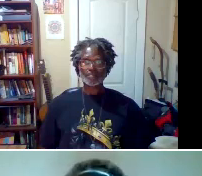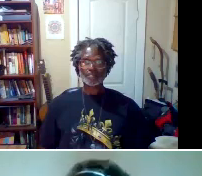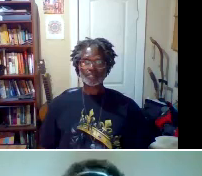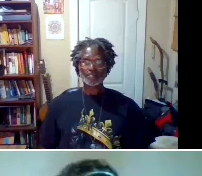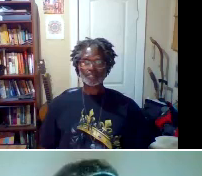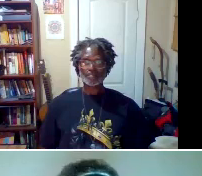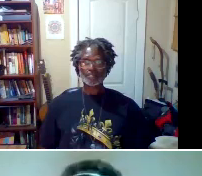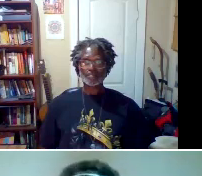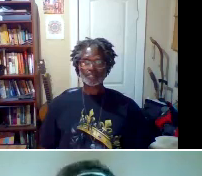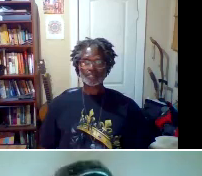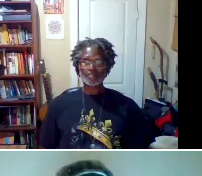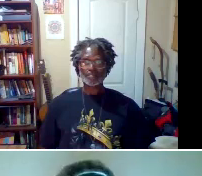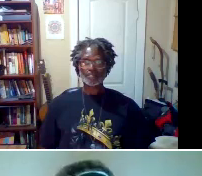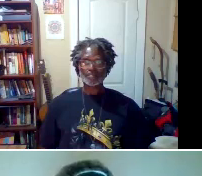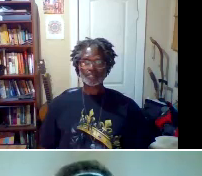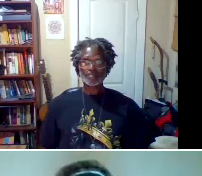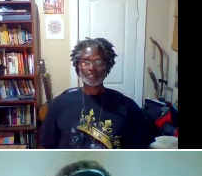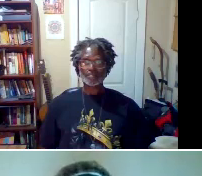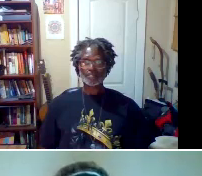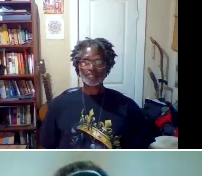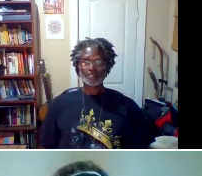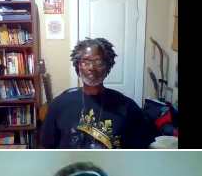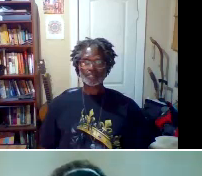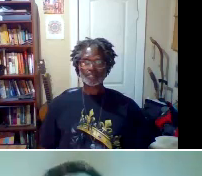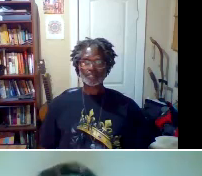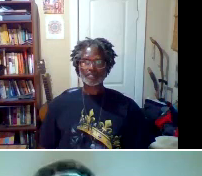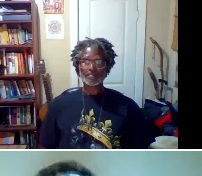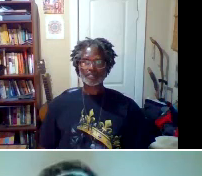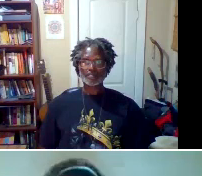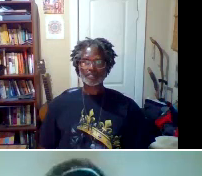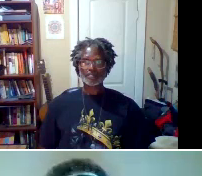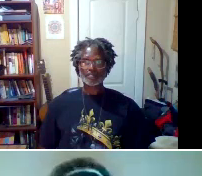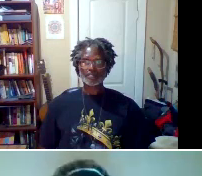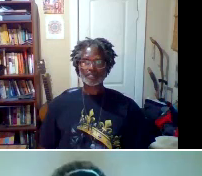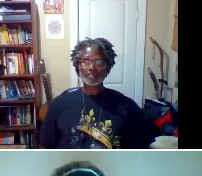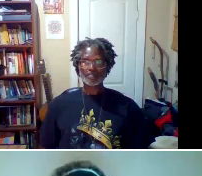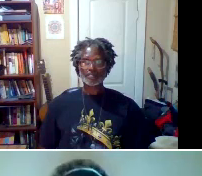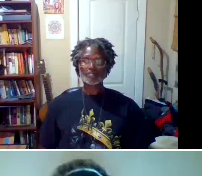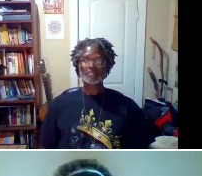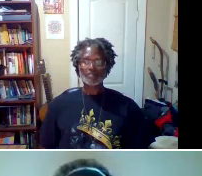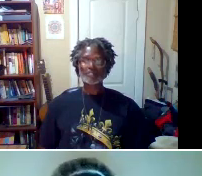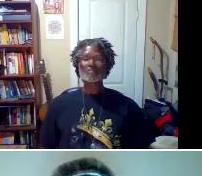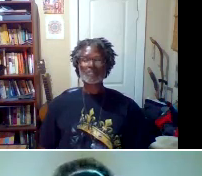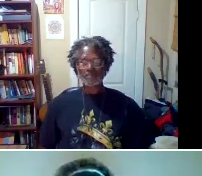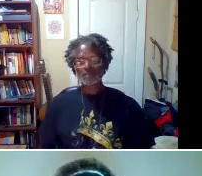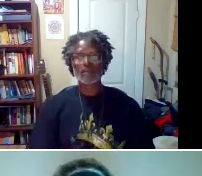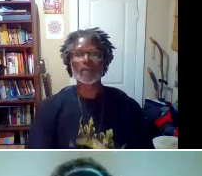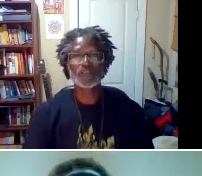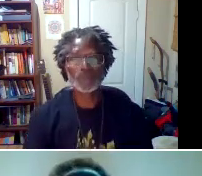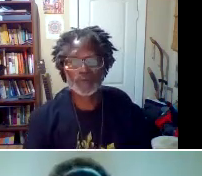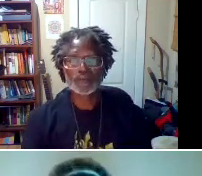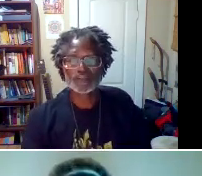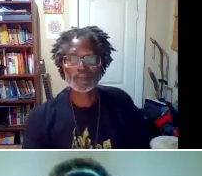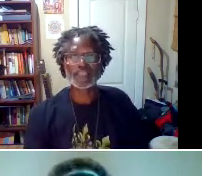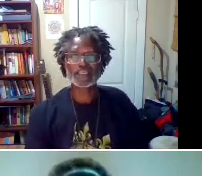But not in ASL, not in ASL, but the variations of it, yes. Yes. So Okay, I see.